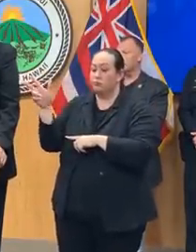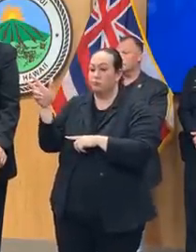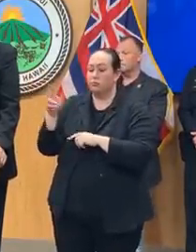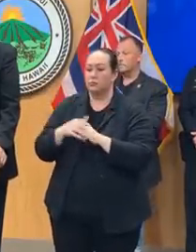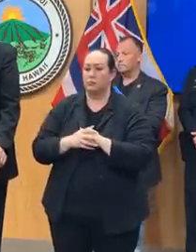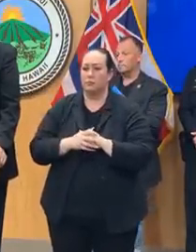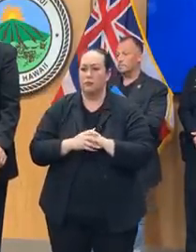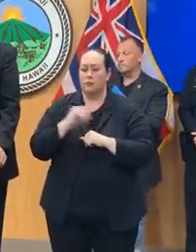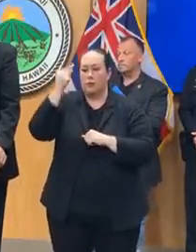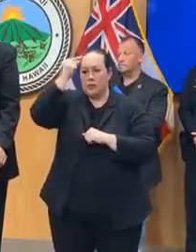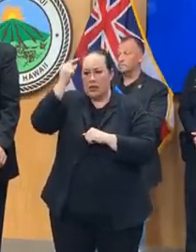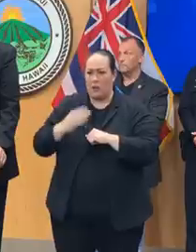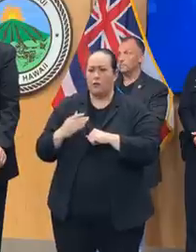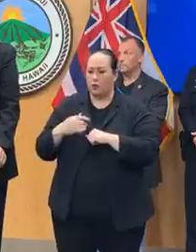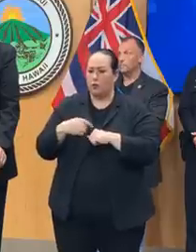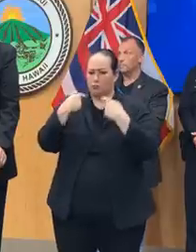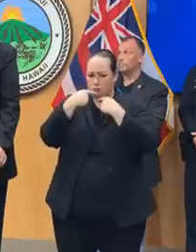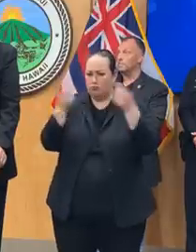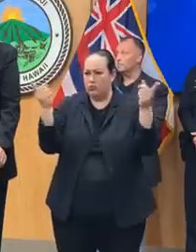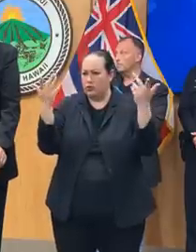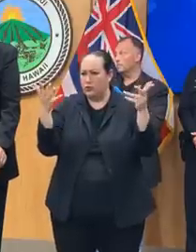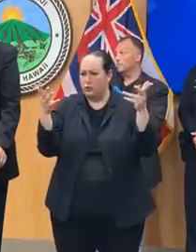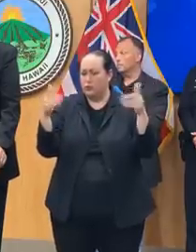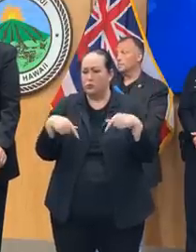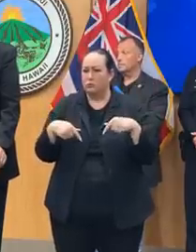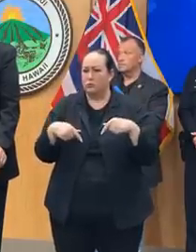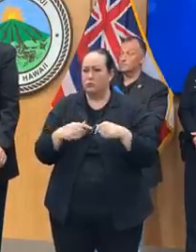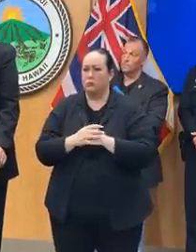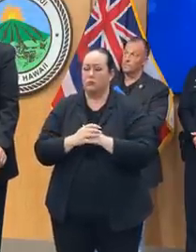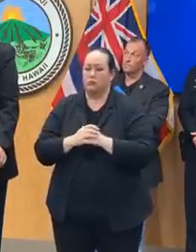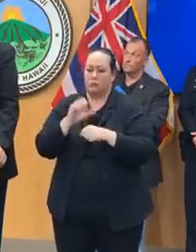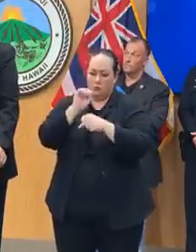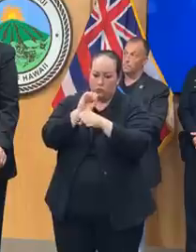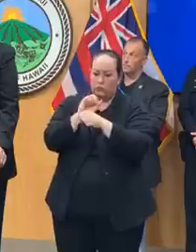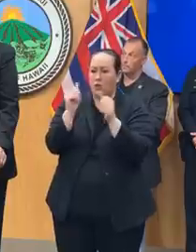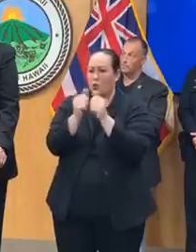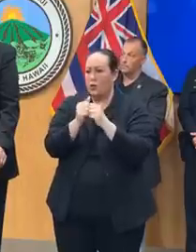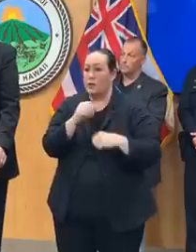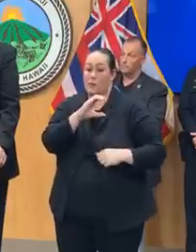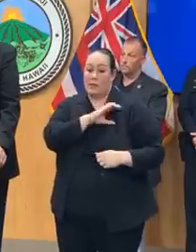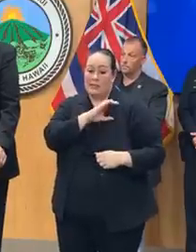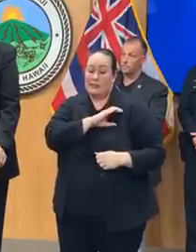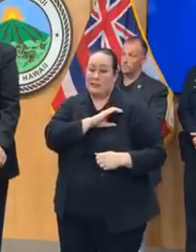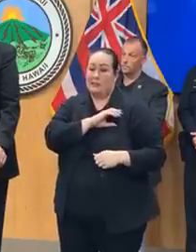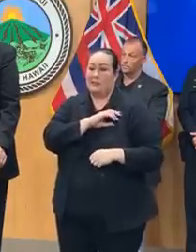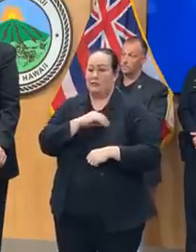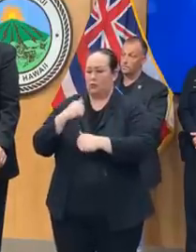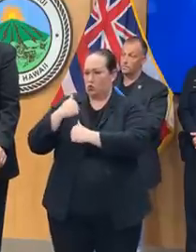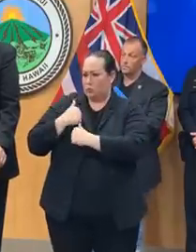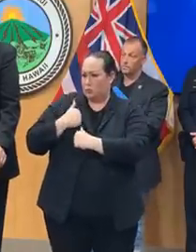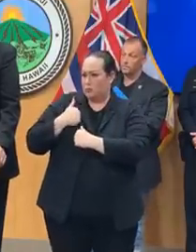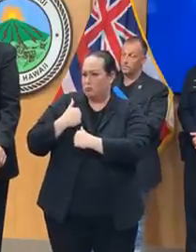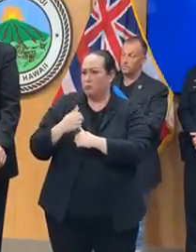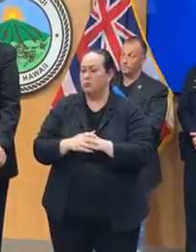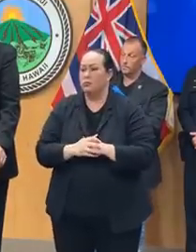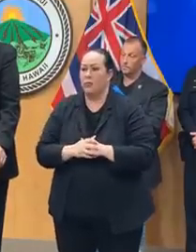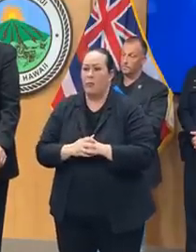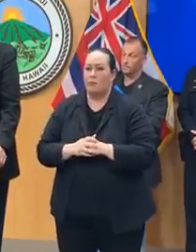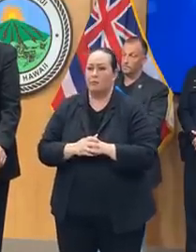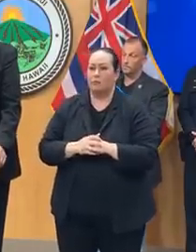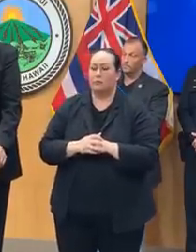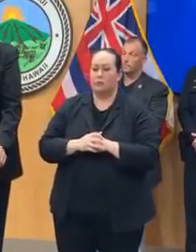his orders, and as well working with our Maui Police Department and our National Guard. Emergency responders and workers are